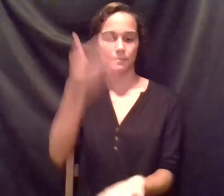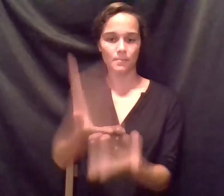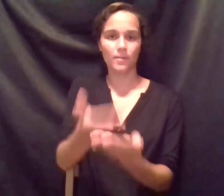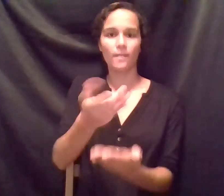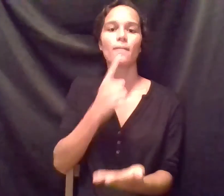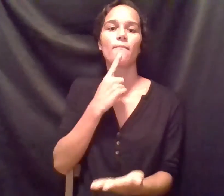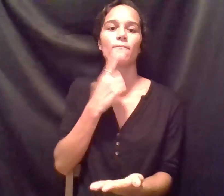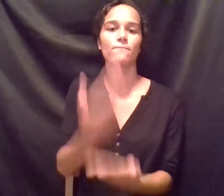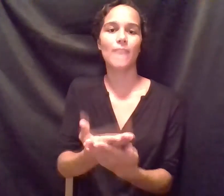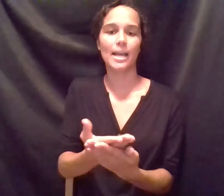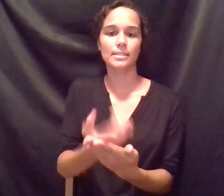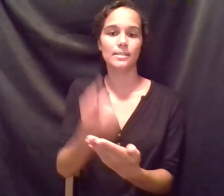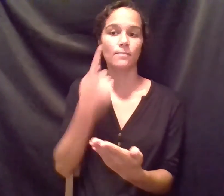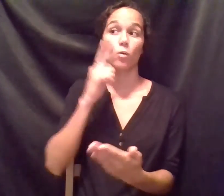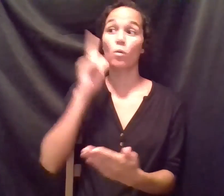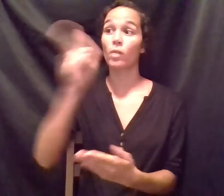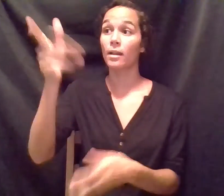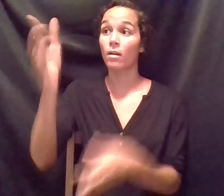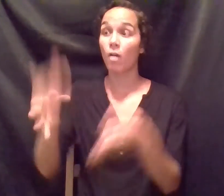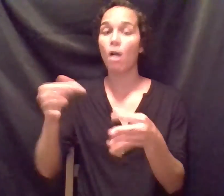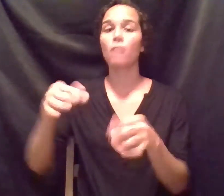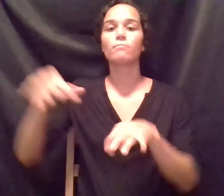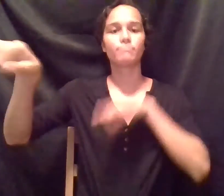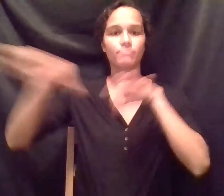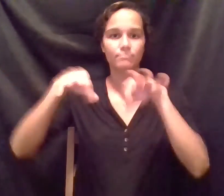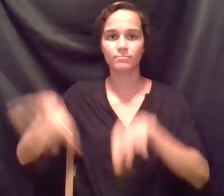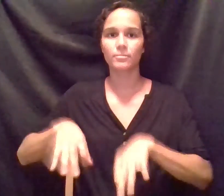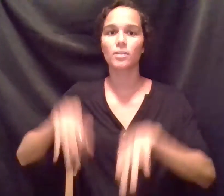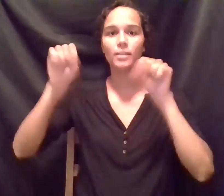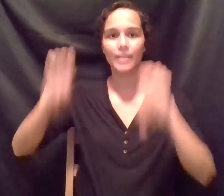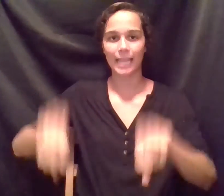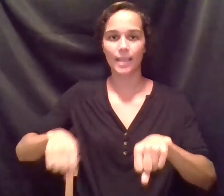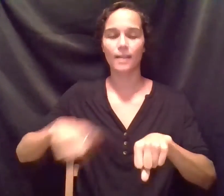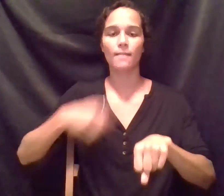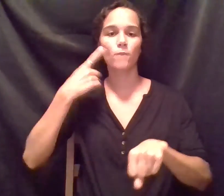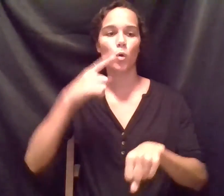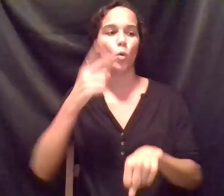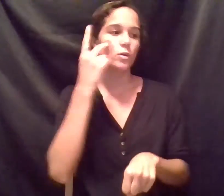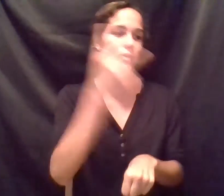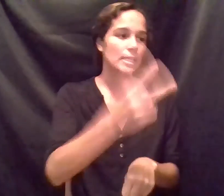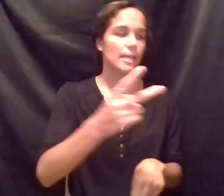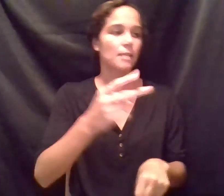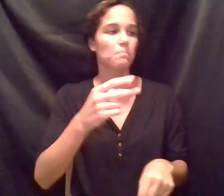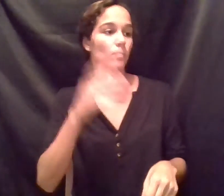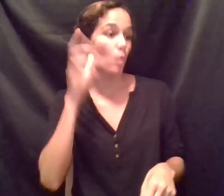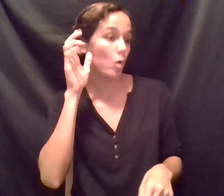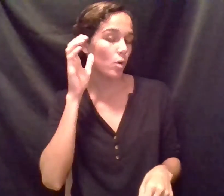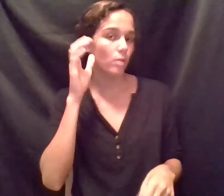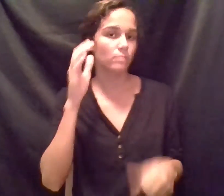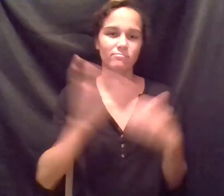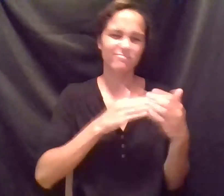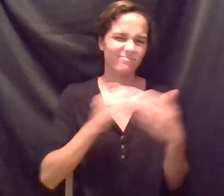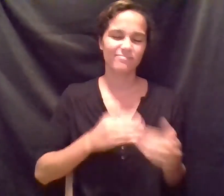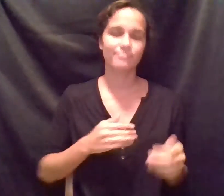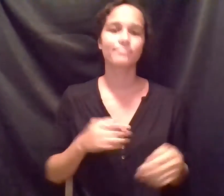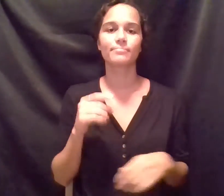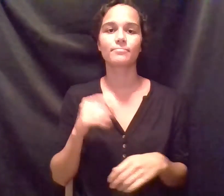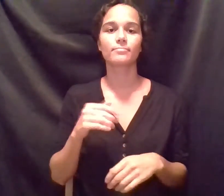able to say, do you know what? I saw this, I saw that. And they have to be able to articulate those facts. Okay? If they have